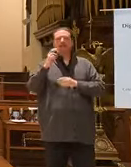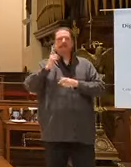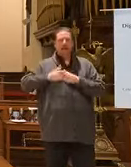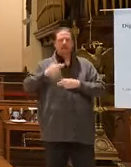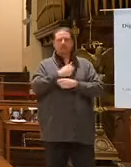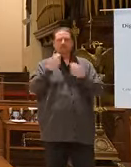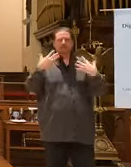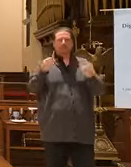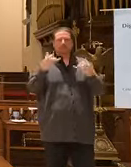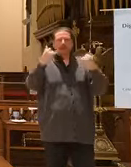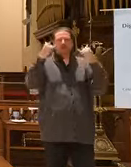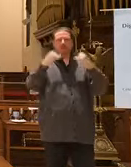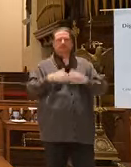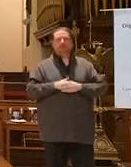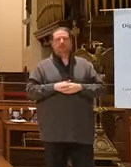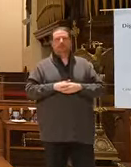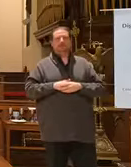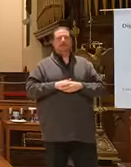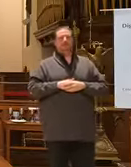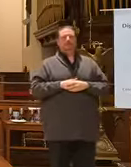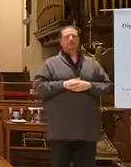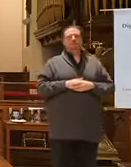name. Chris